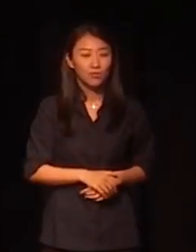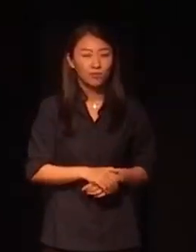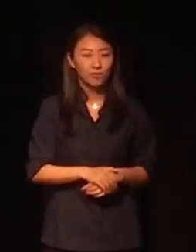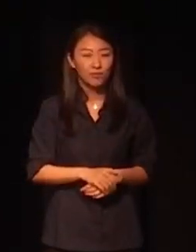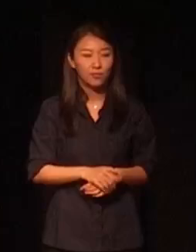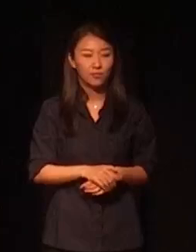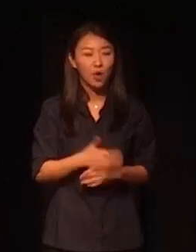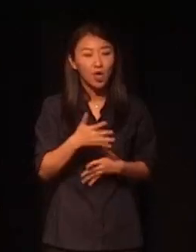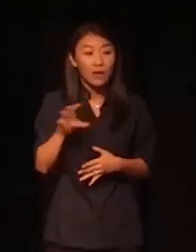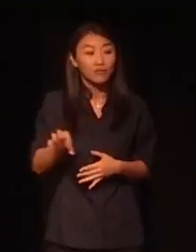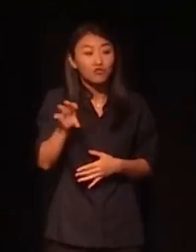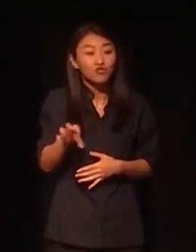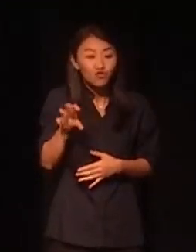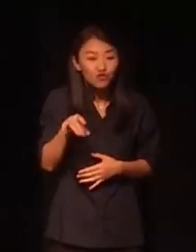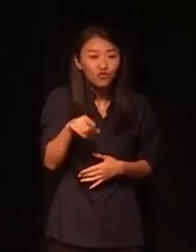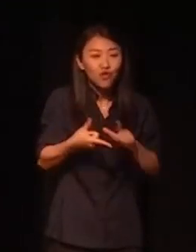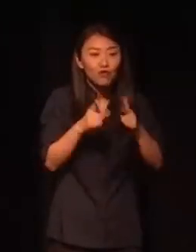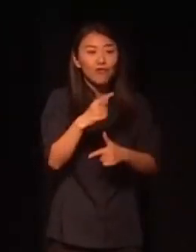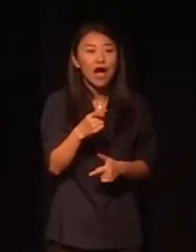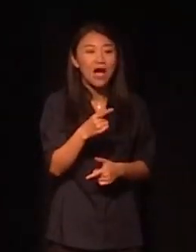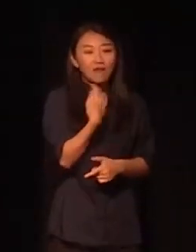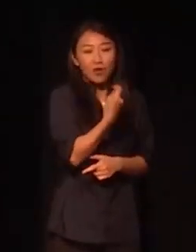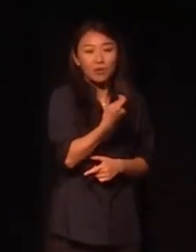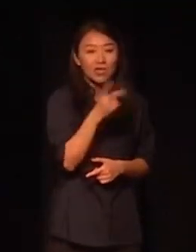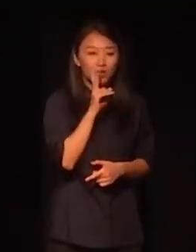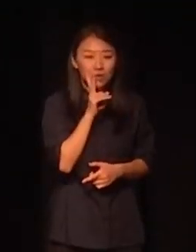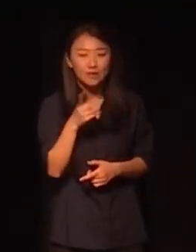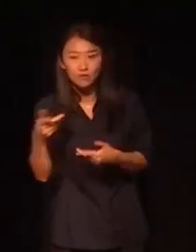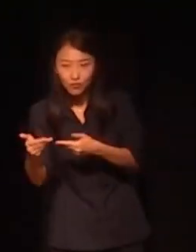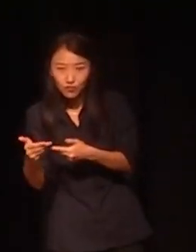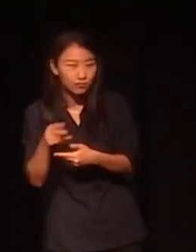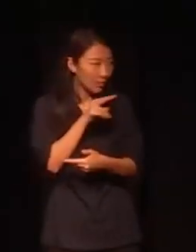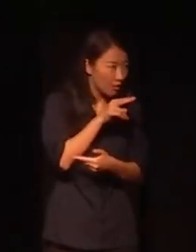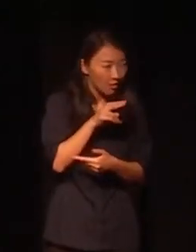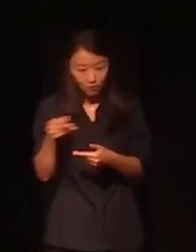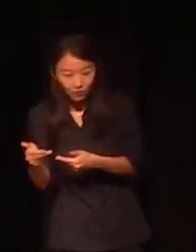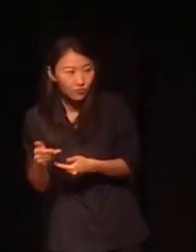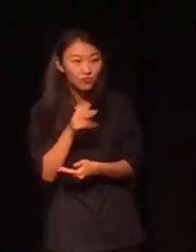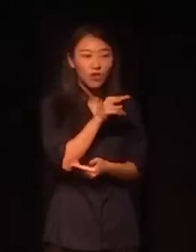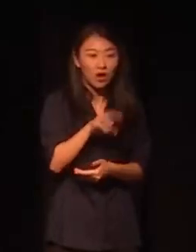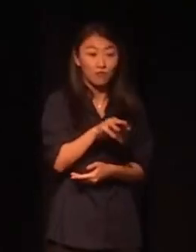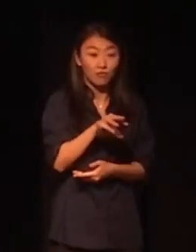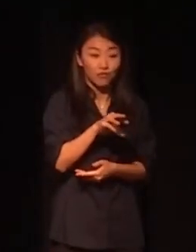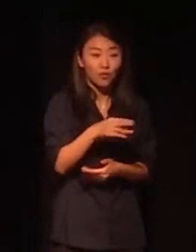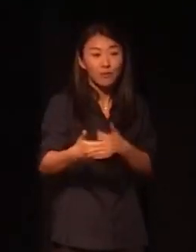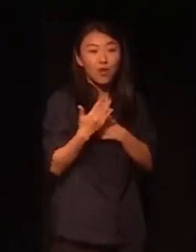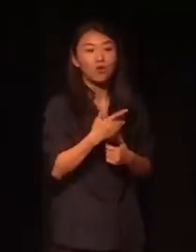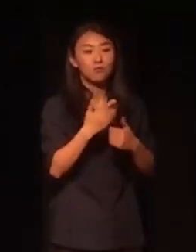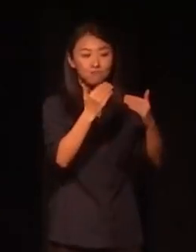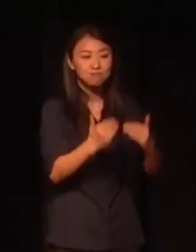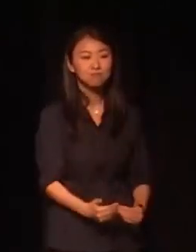or function would be more convenient. So this is one thing I think. The last part